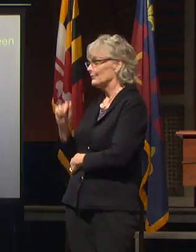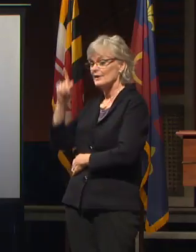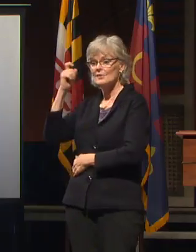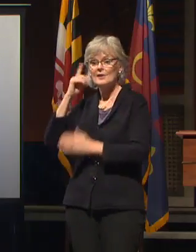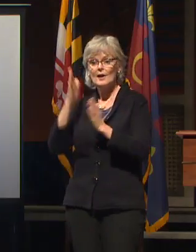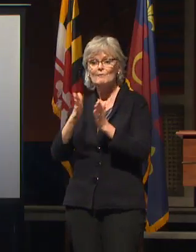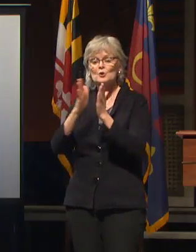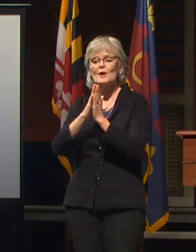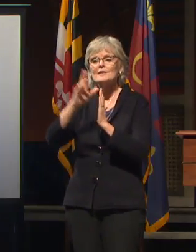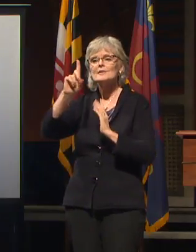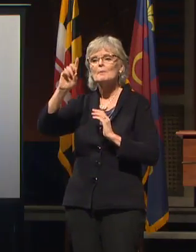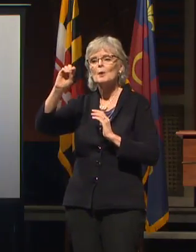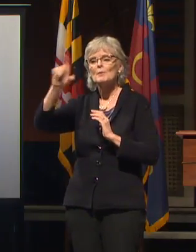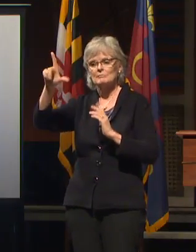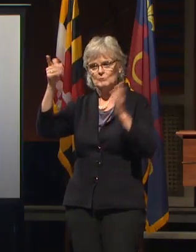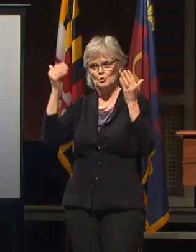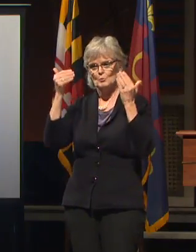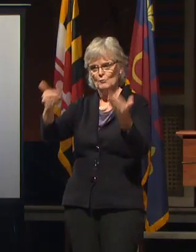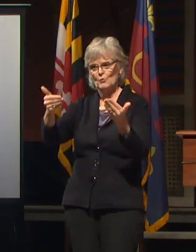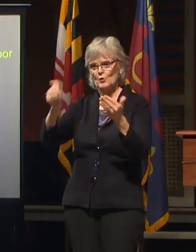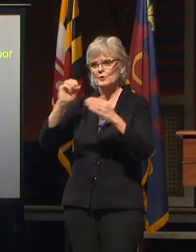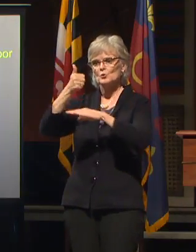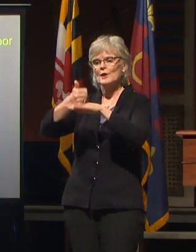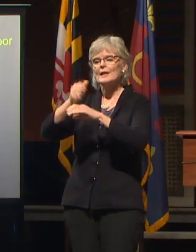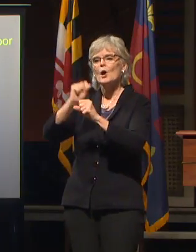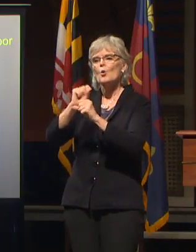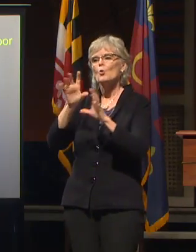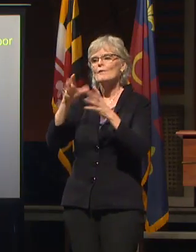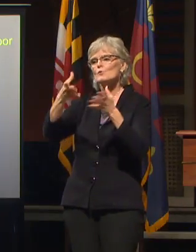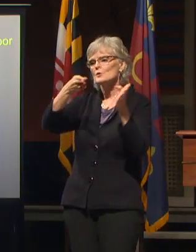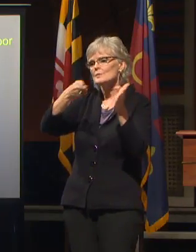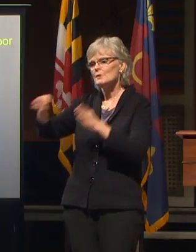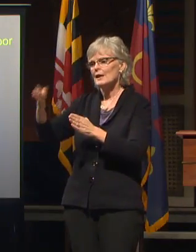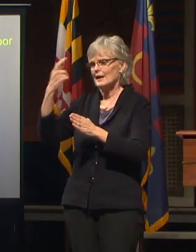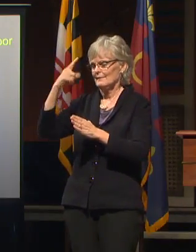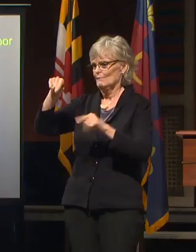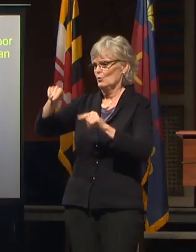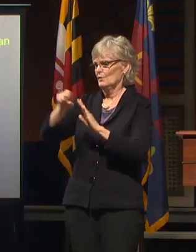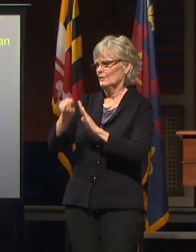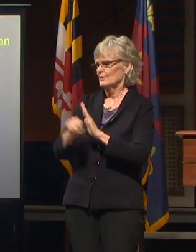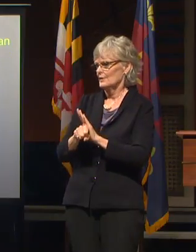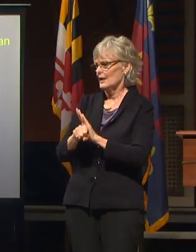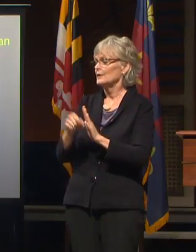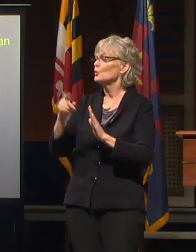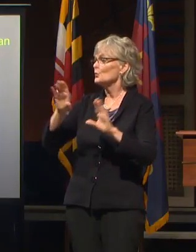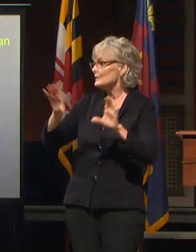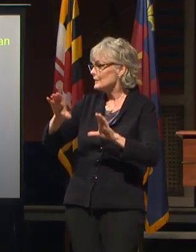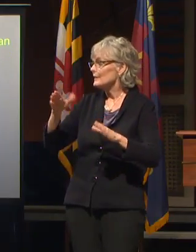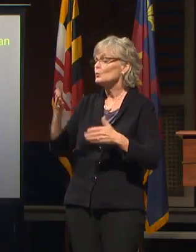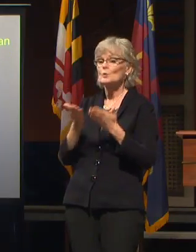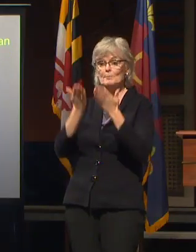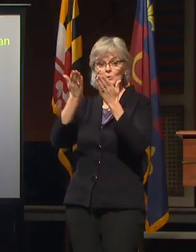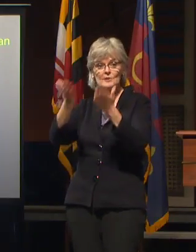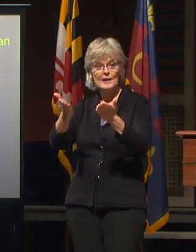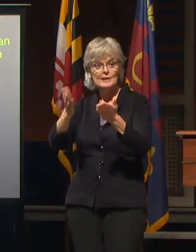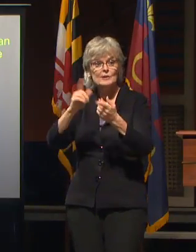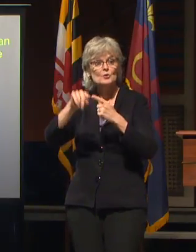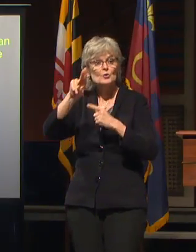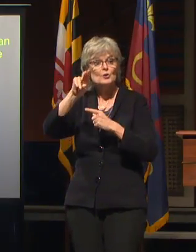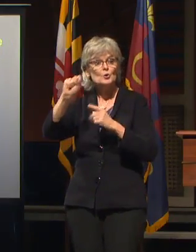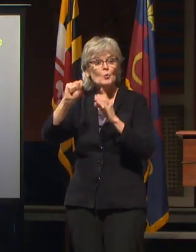Labor to move forward and create a workforce plan for the state of Maryland, which we did. We presented that to the United